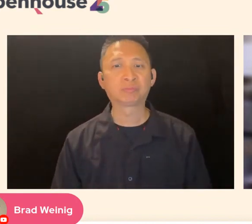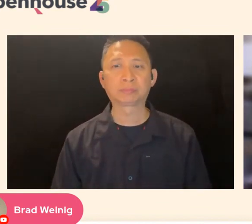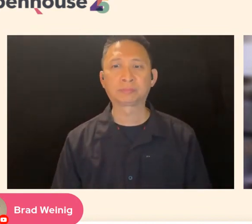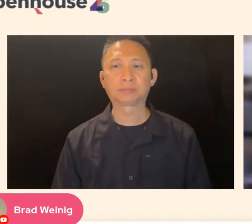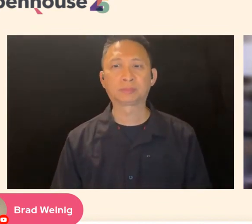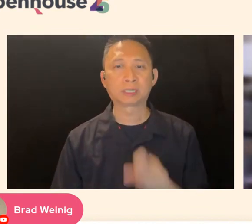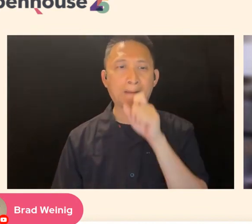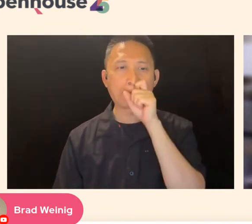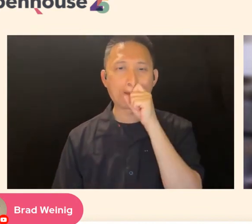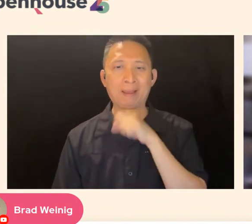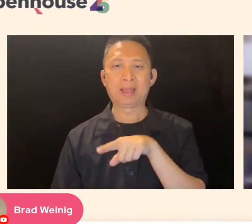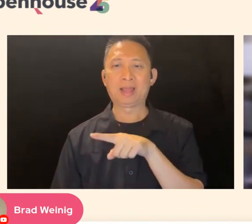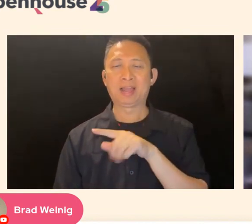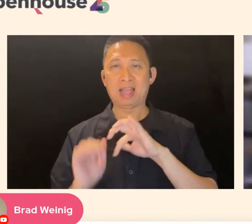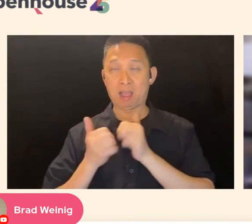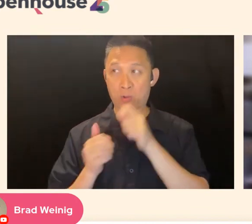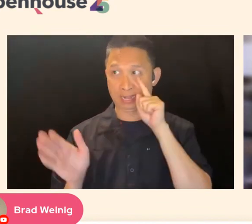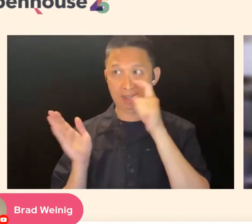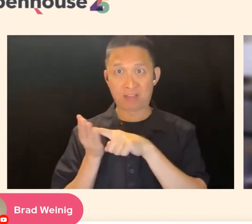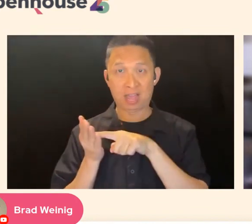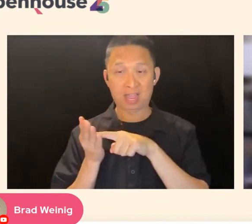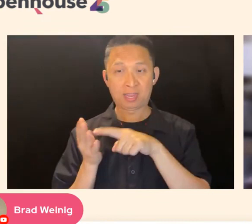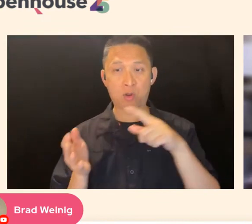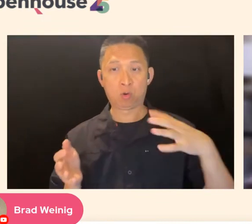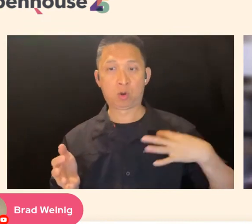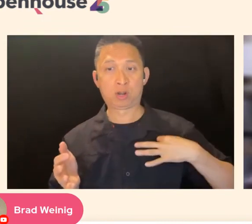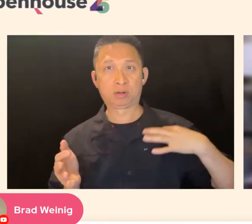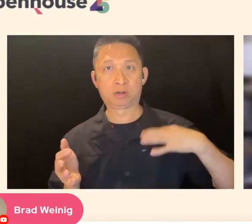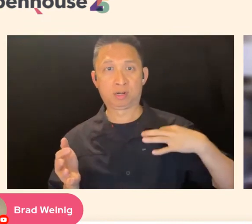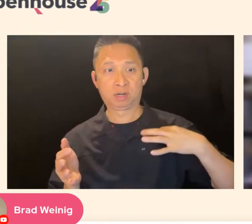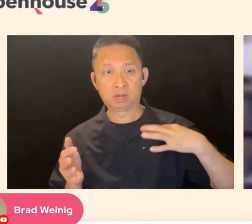and how do we identify